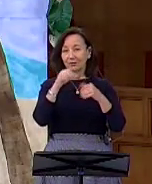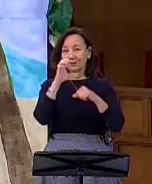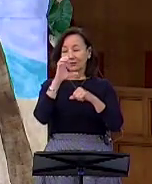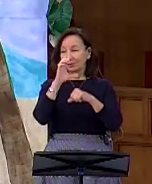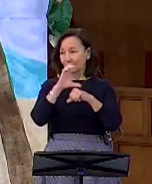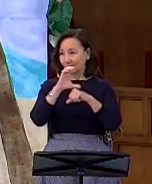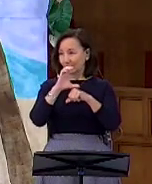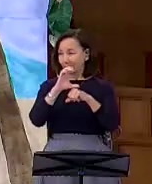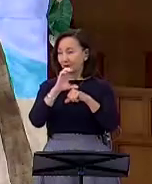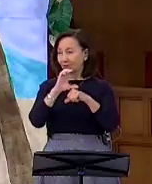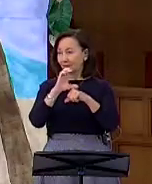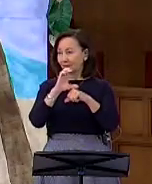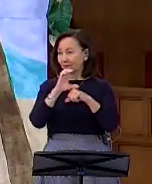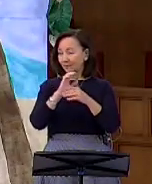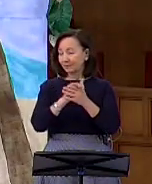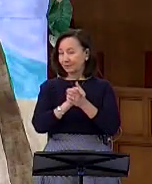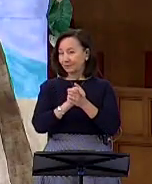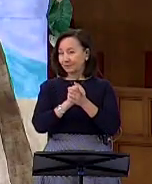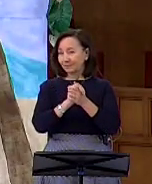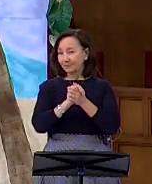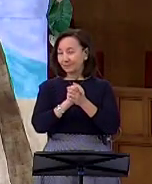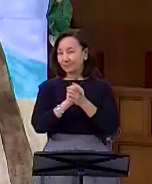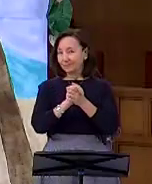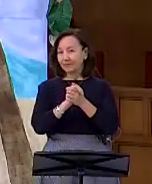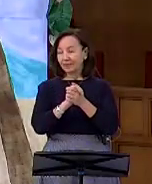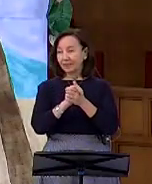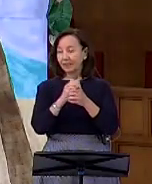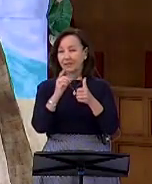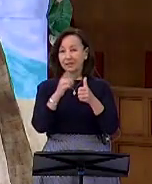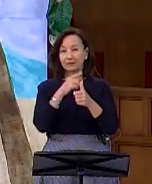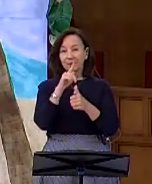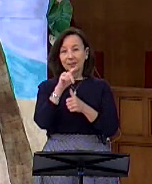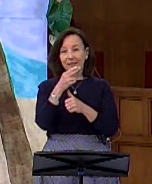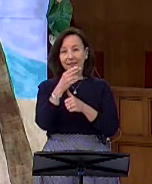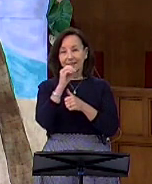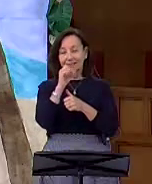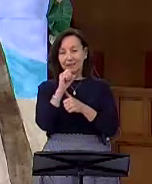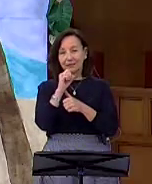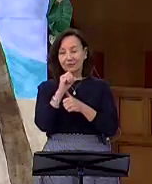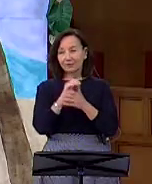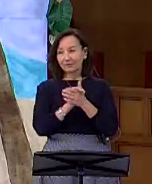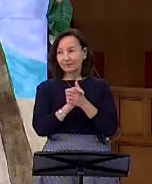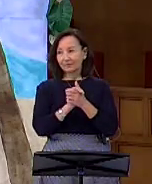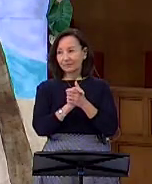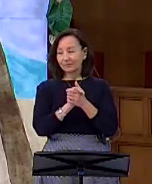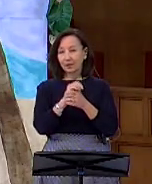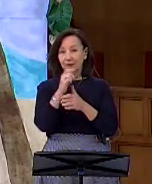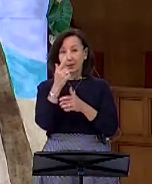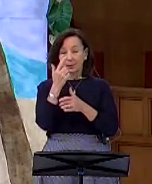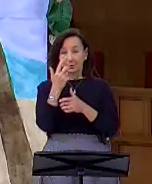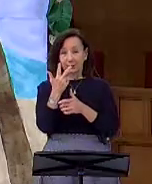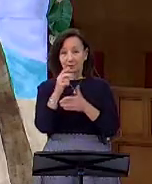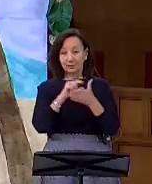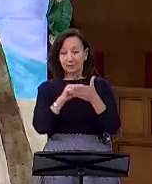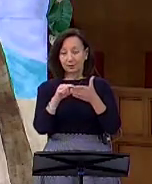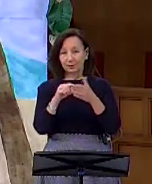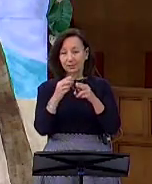Thessalonica, it's 1 Thessalonians 5, and it's actually three verses, although they're very